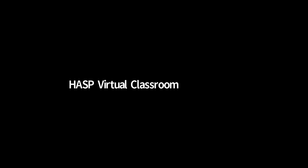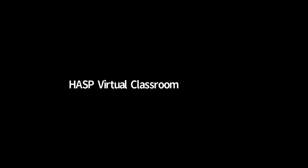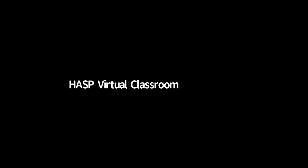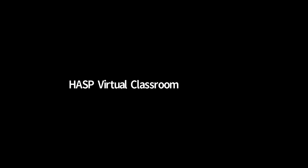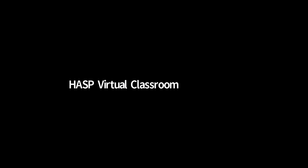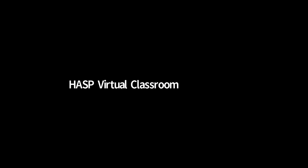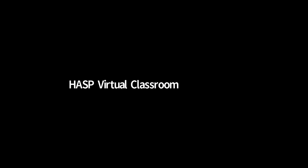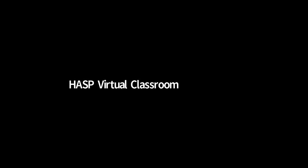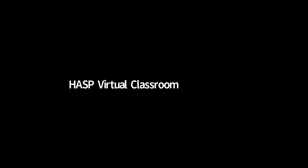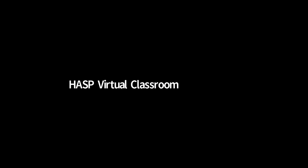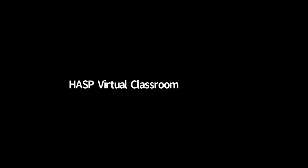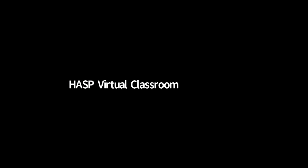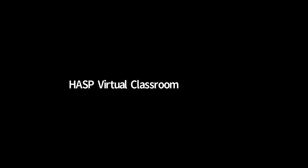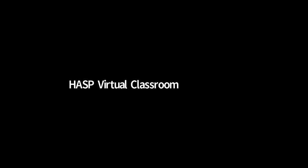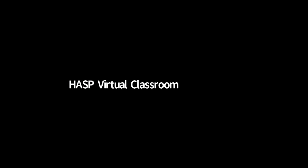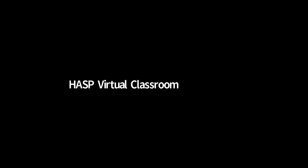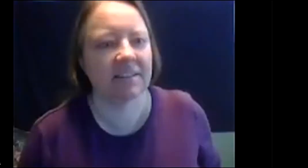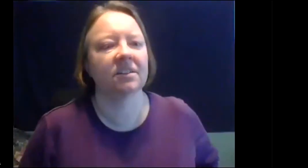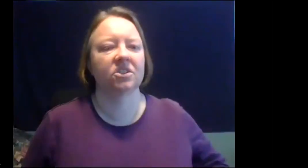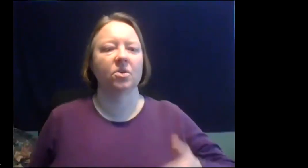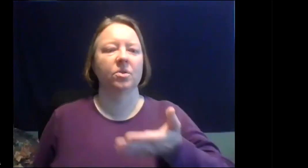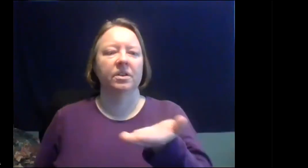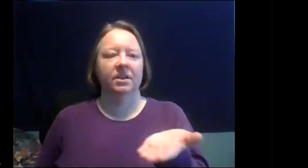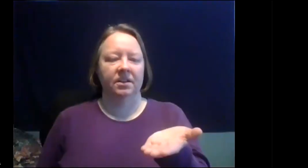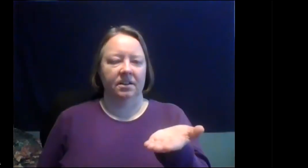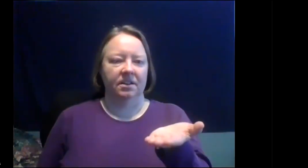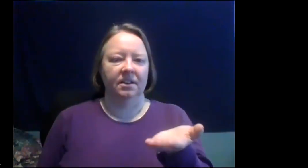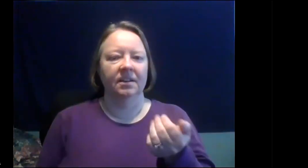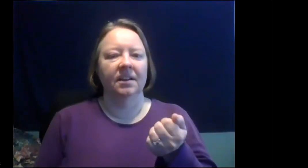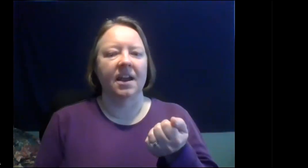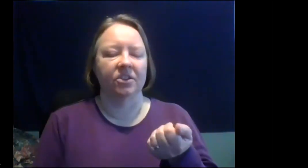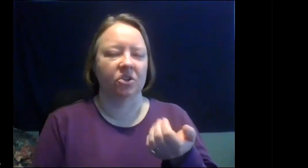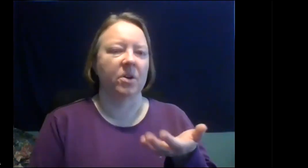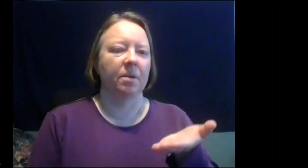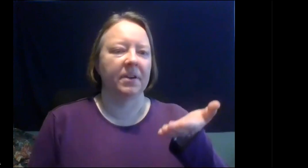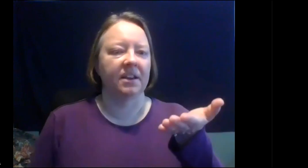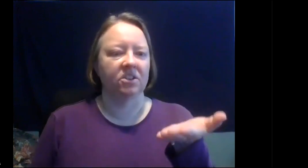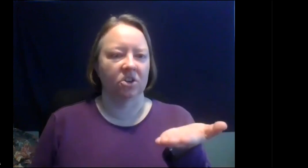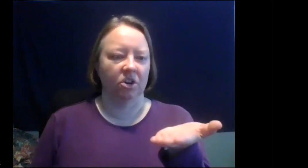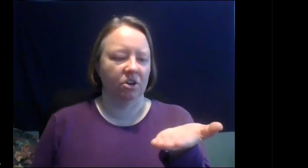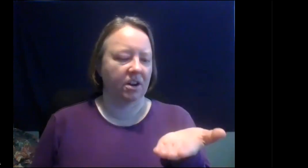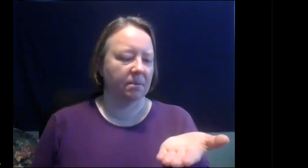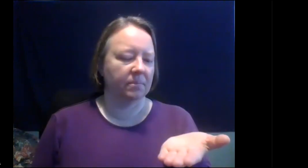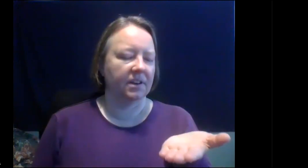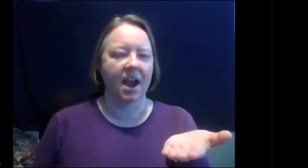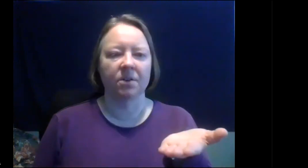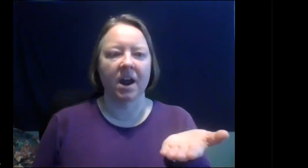to assist a deaf person. Yes. What does that So look like again? I'll show you help again. So your